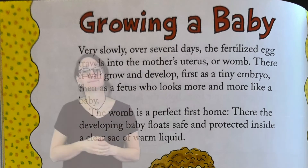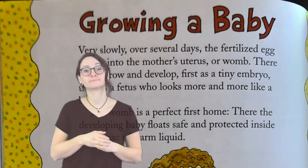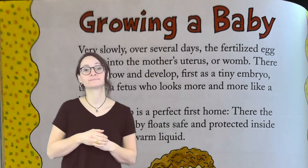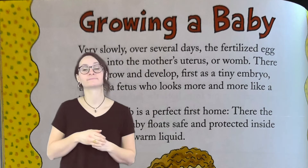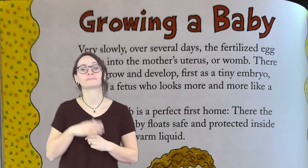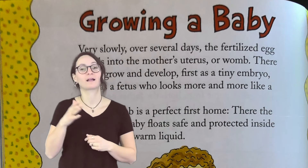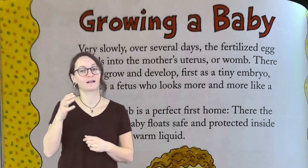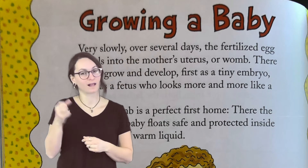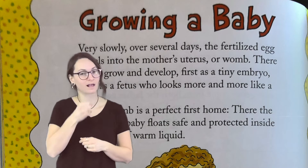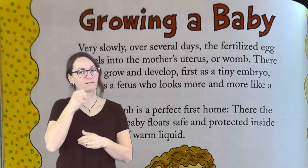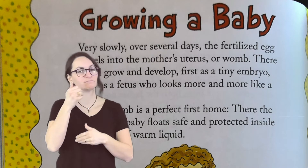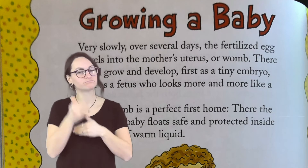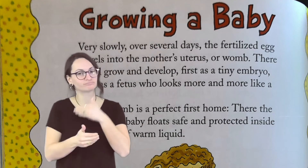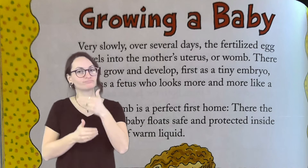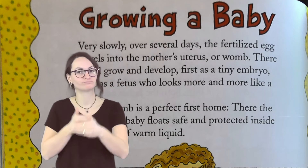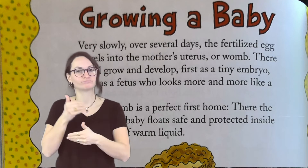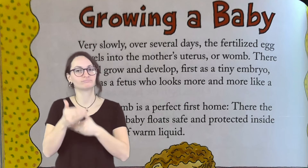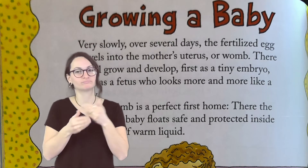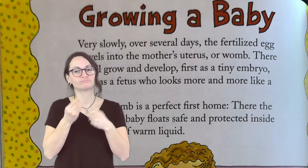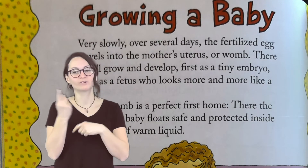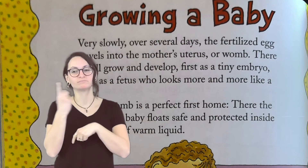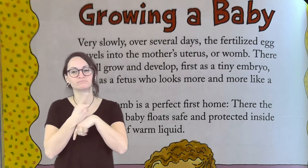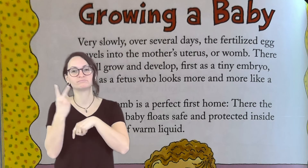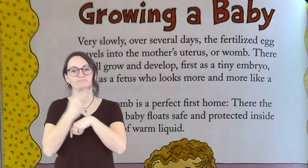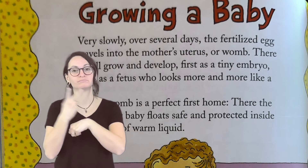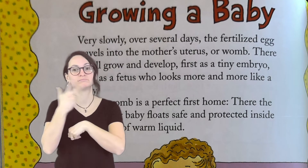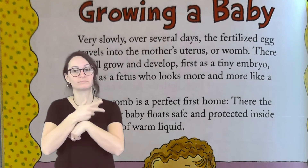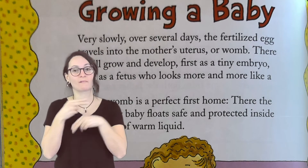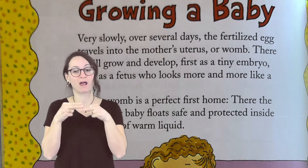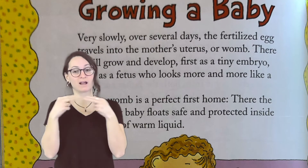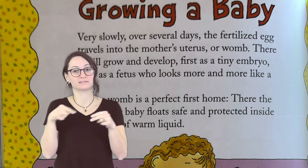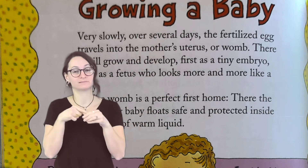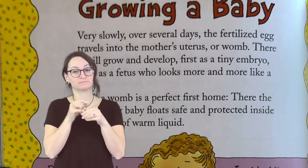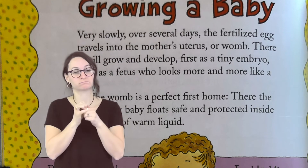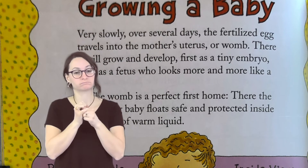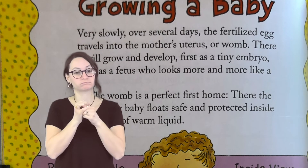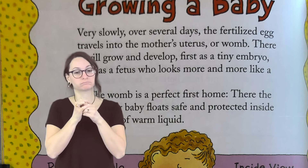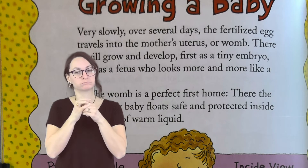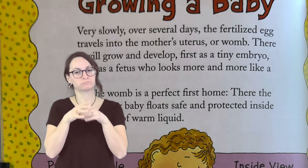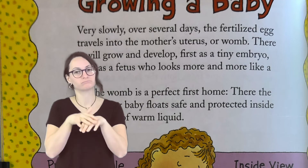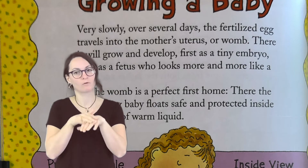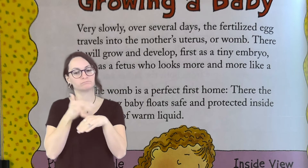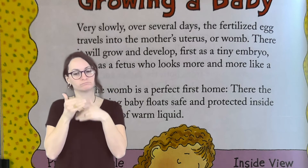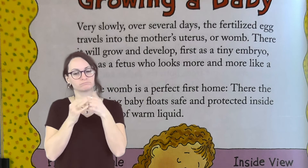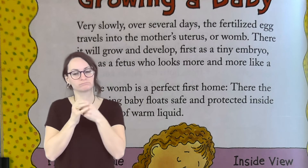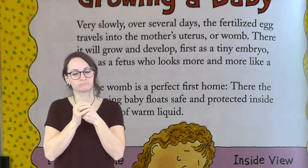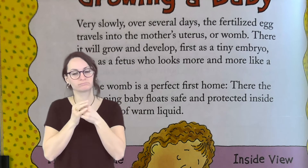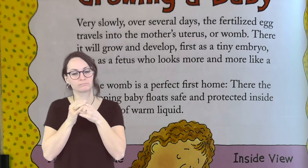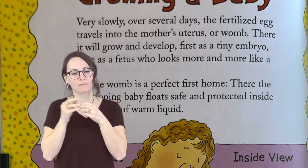Very slowly, over several days, the fertilized egg travels into the mother's uterus or